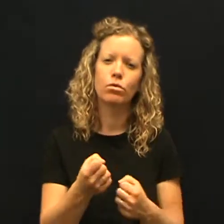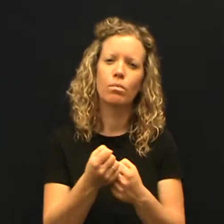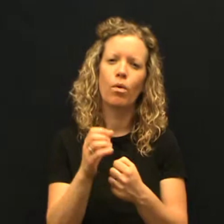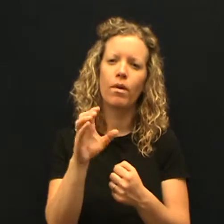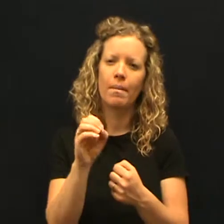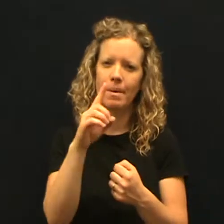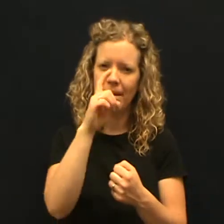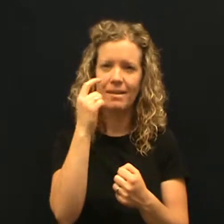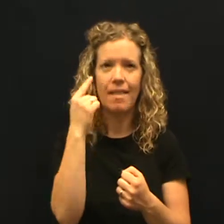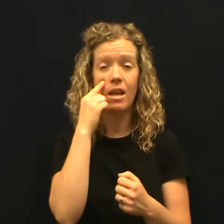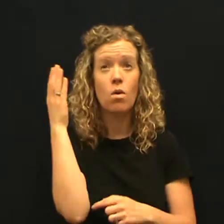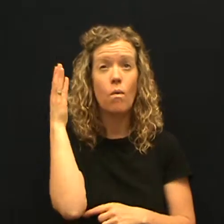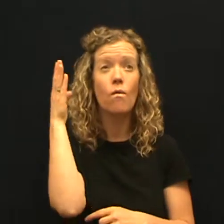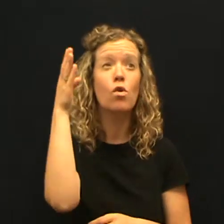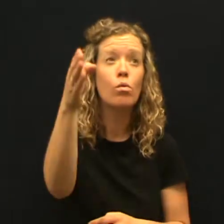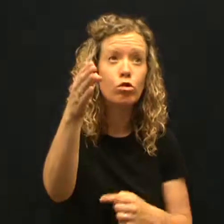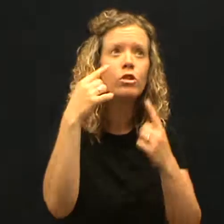long-term potential for that company.